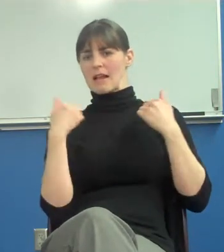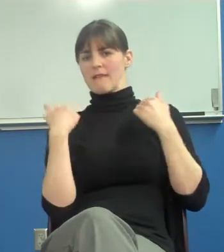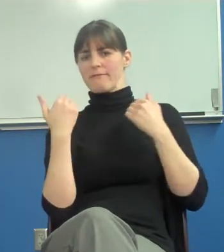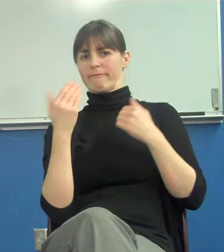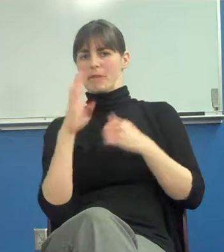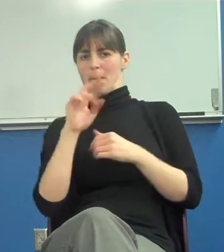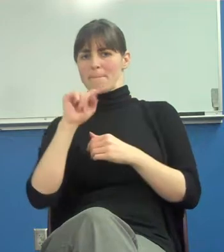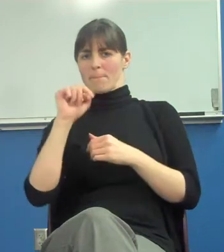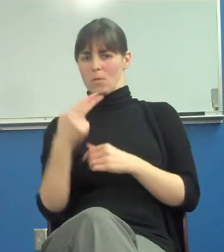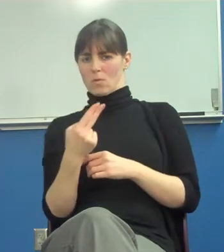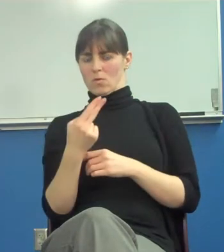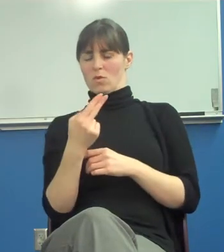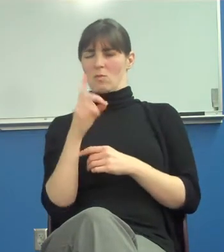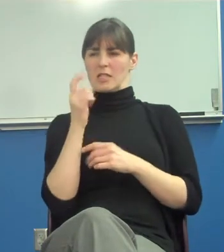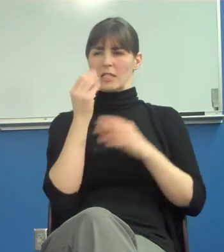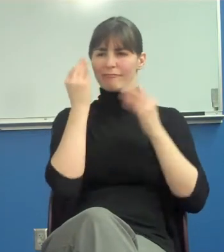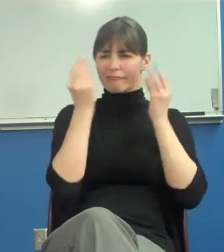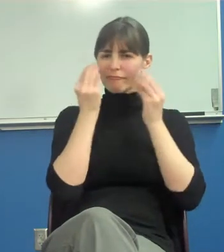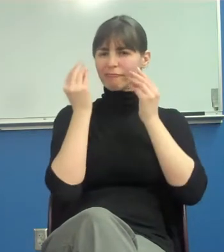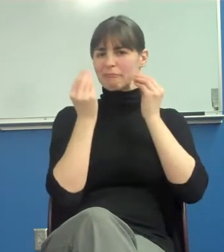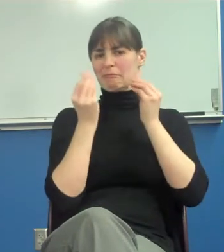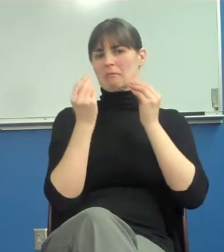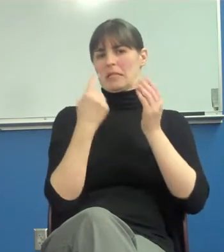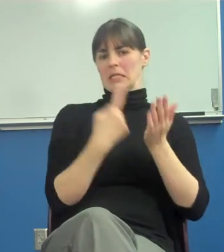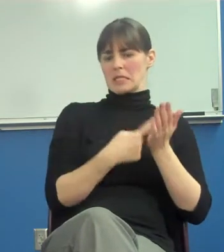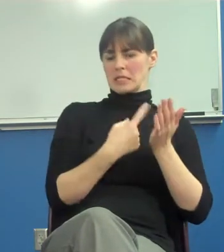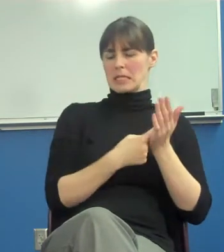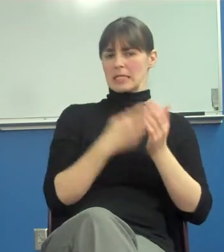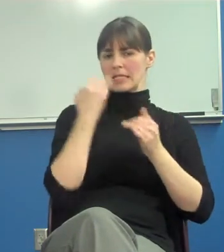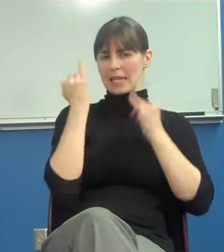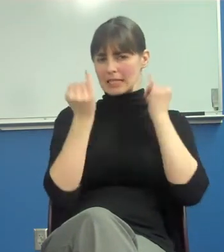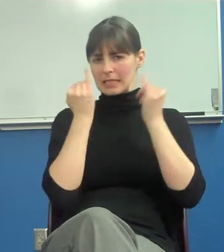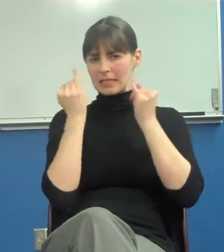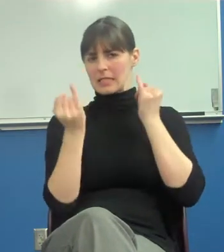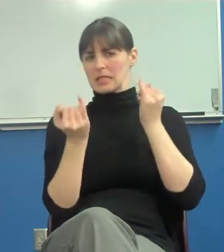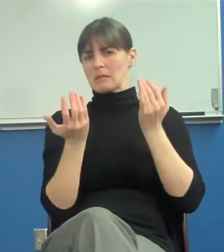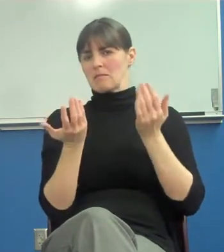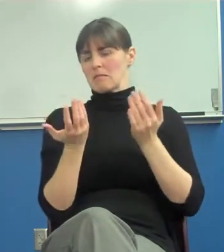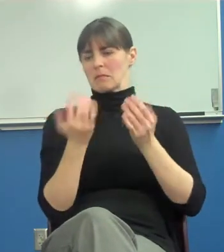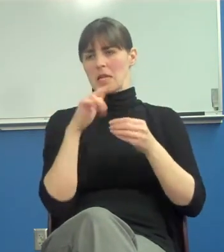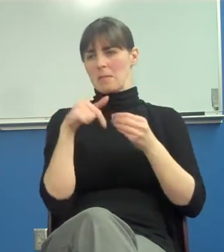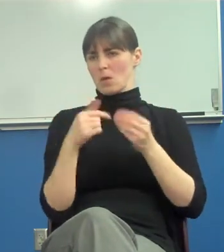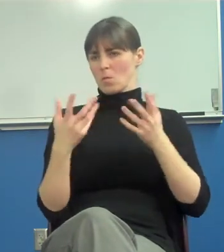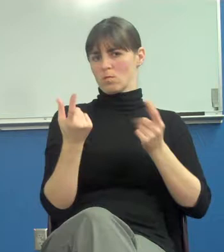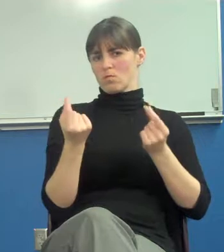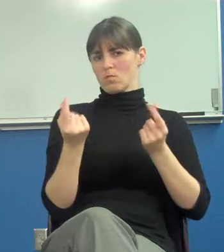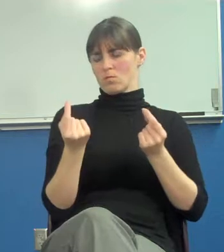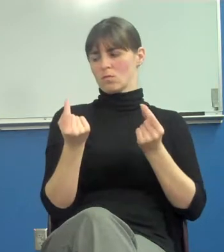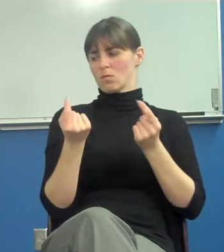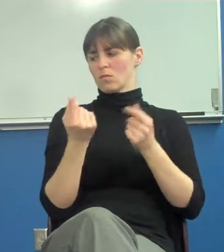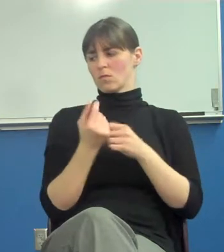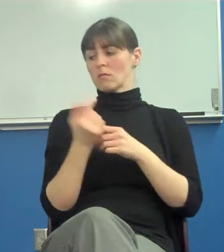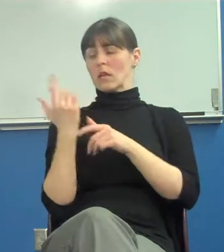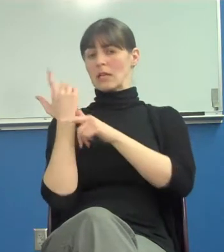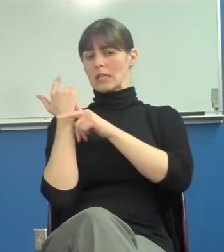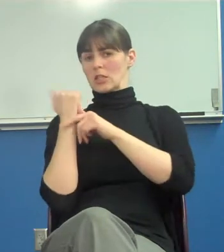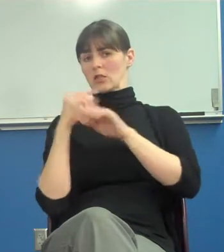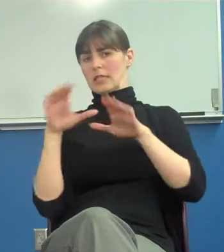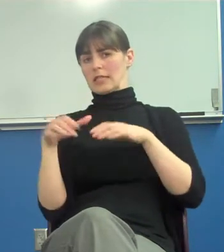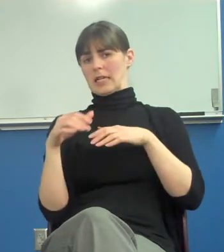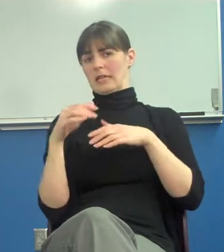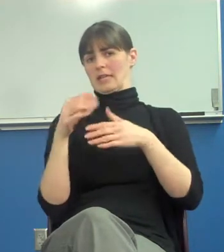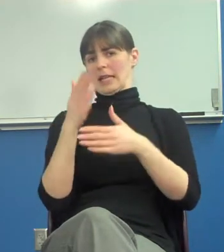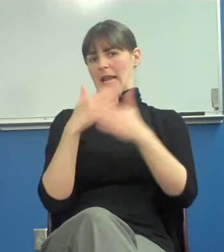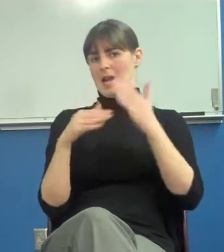booth, so we'll need to come up as a group for some idea to do. Last year they did the hand